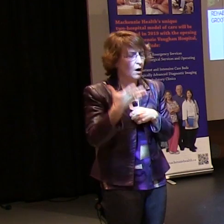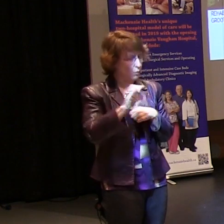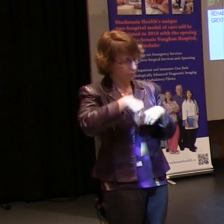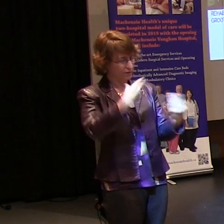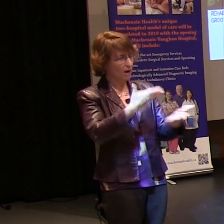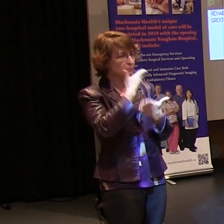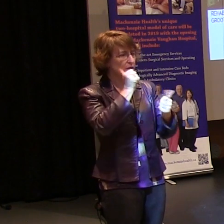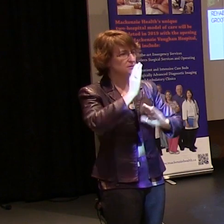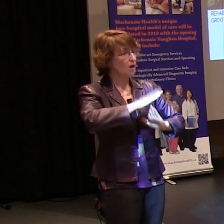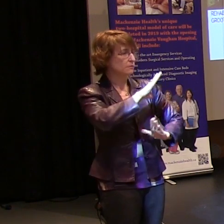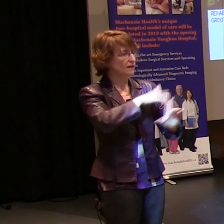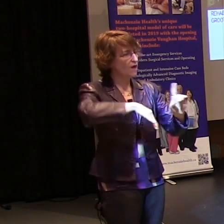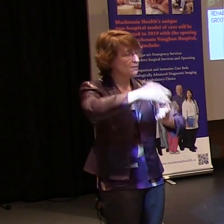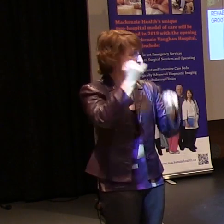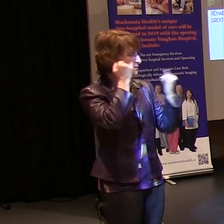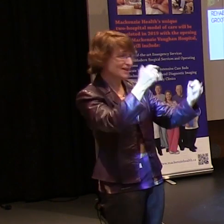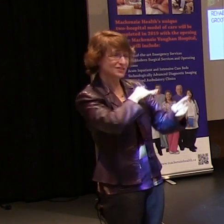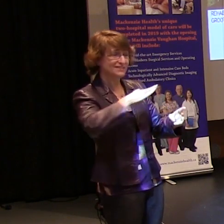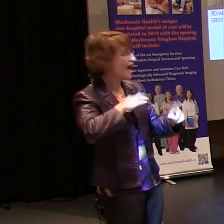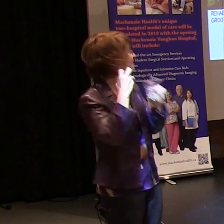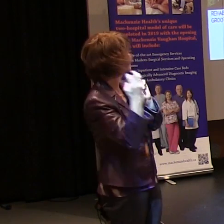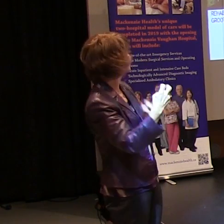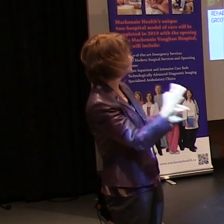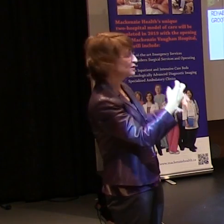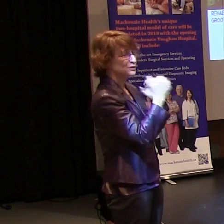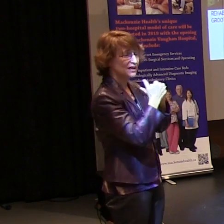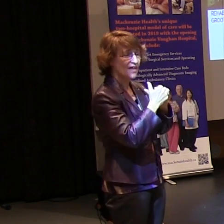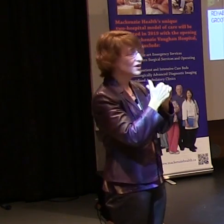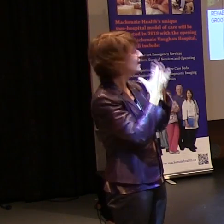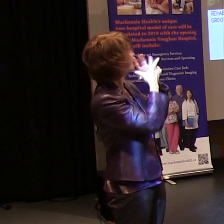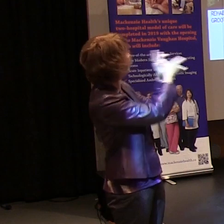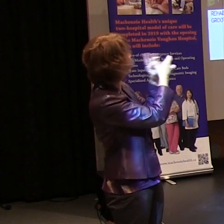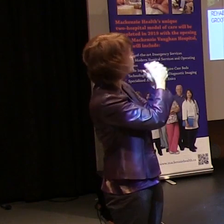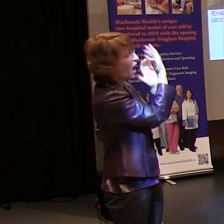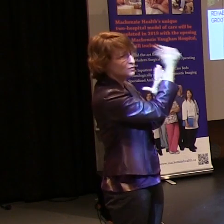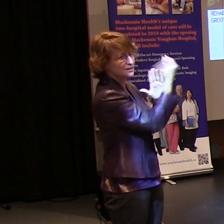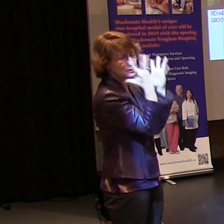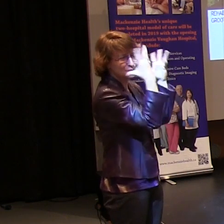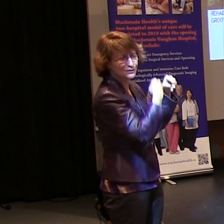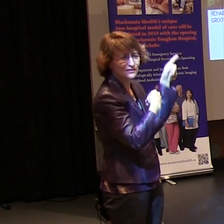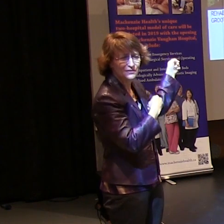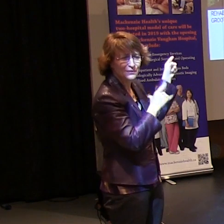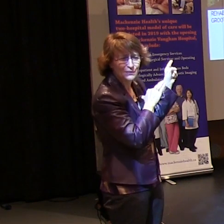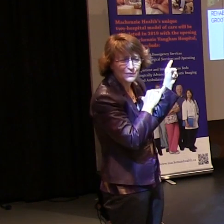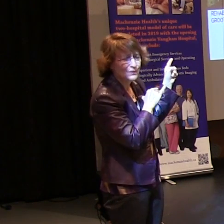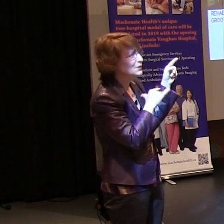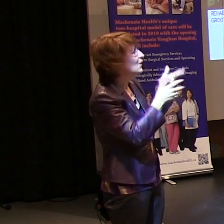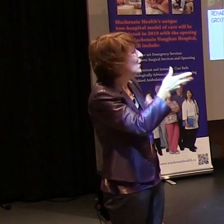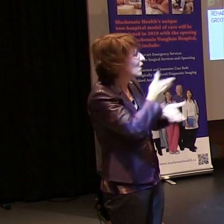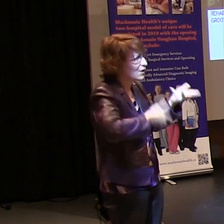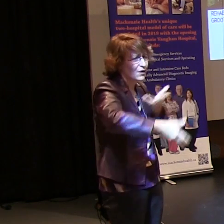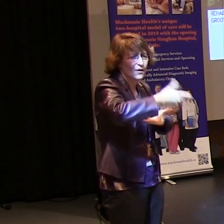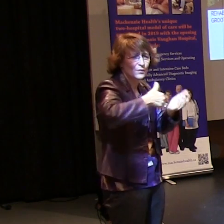And imagine to yourself the staff member sitting together, connected to the garden. That's a beautiful, beautiful space that the